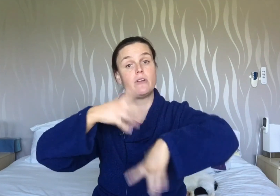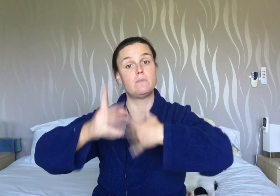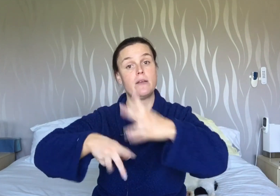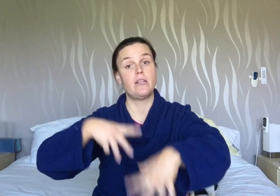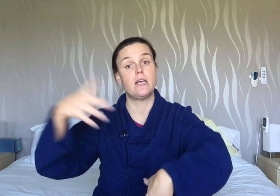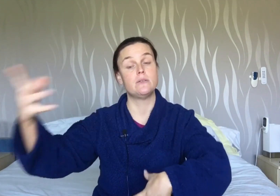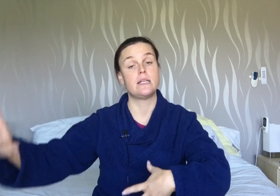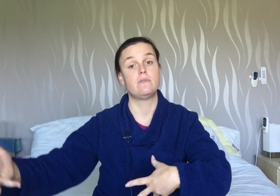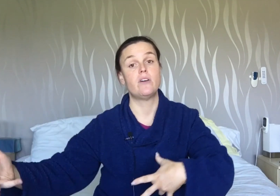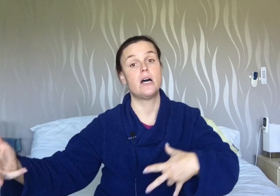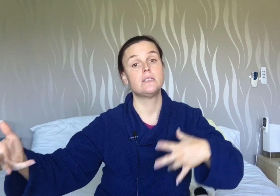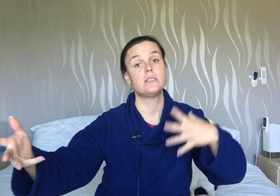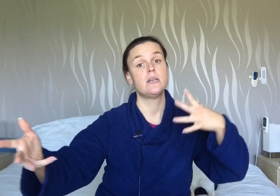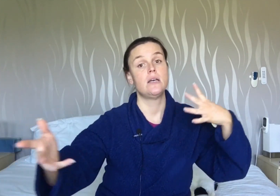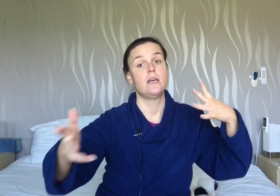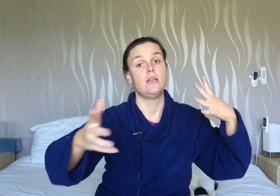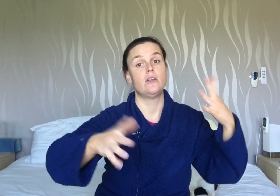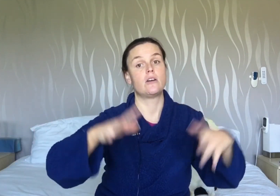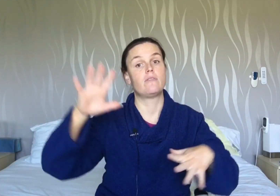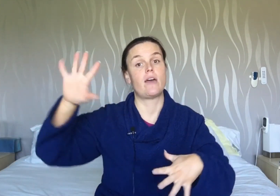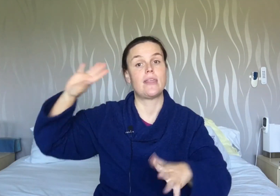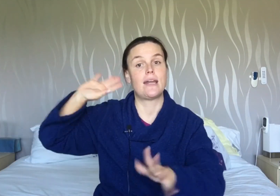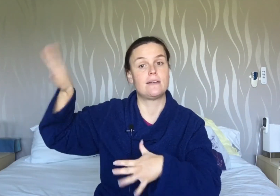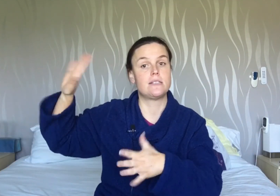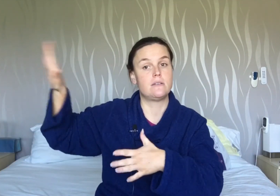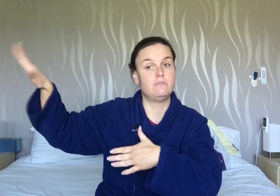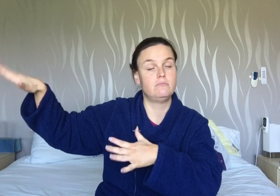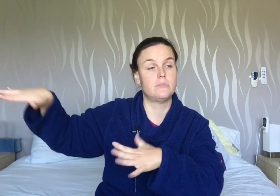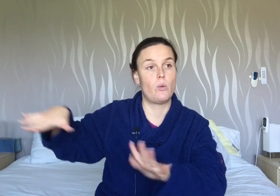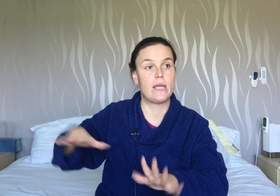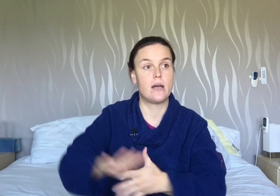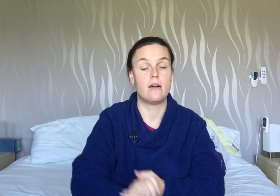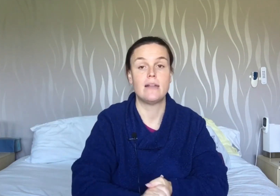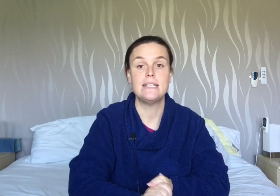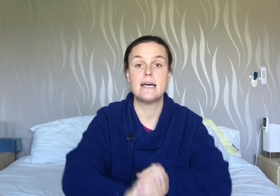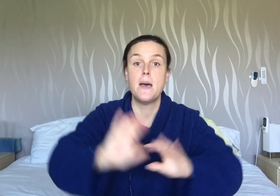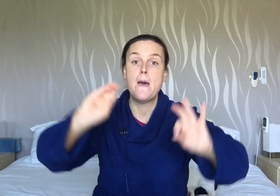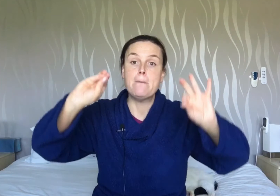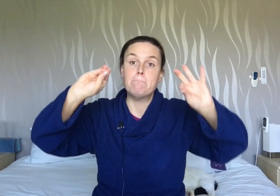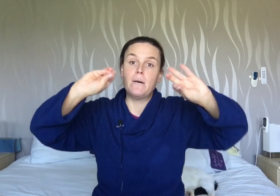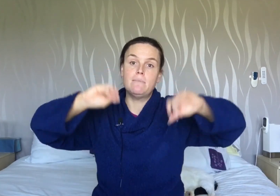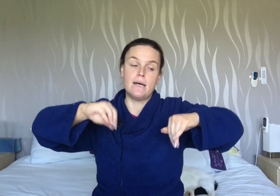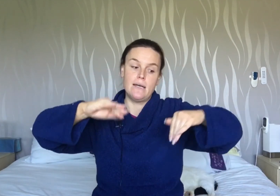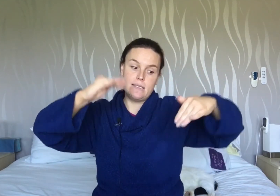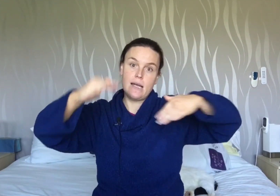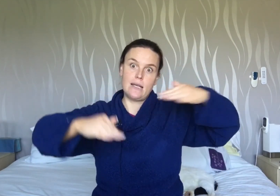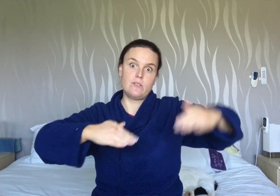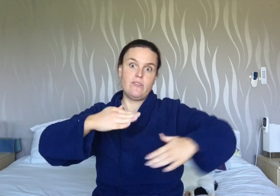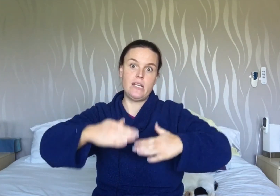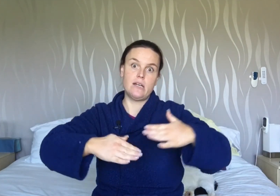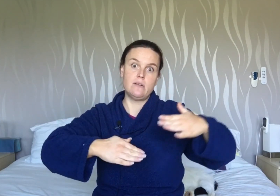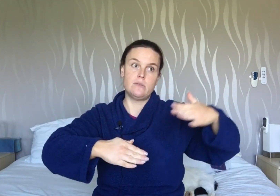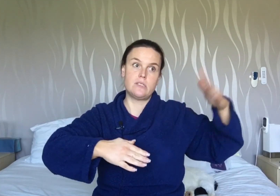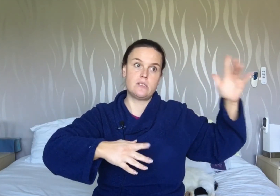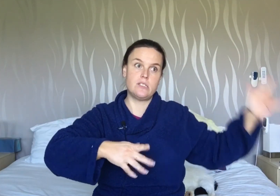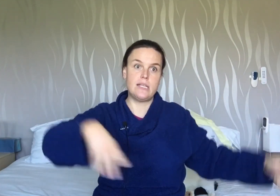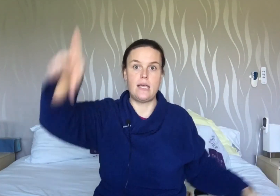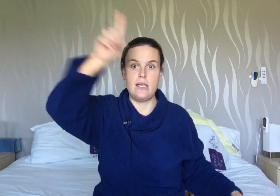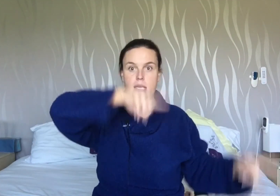my videos in advance, you're not going to find that out until a week and a half later. But my sign language videos today